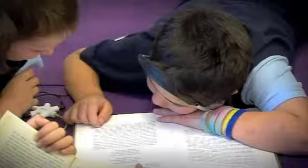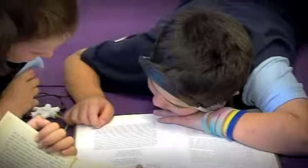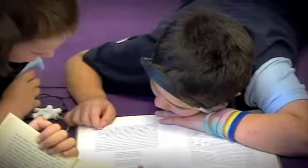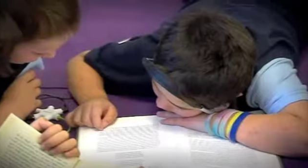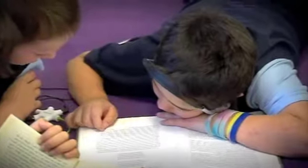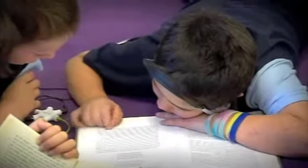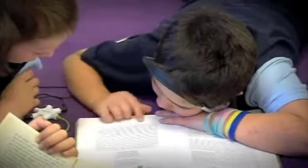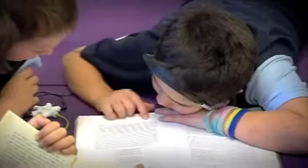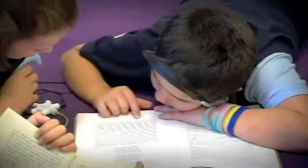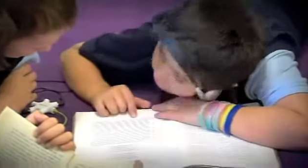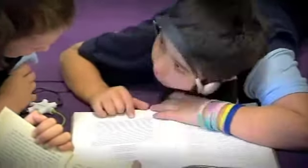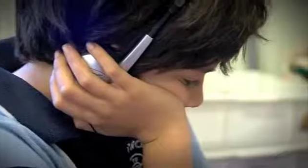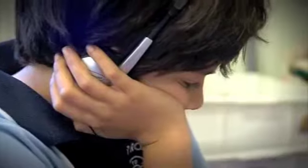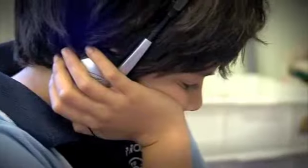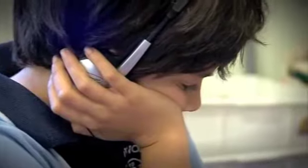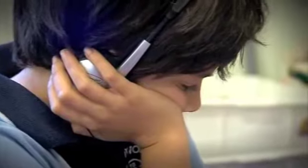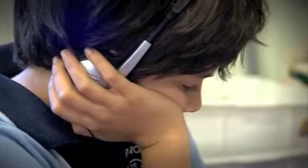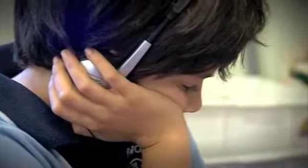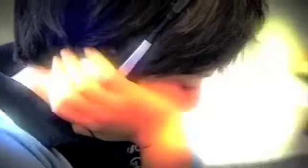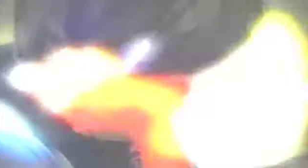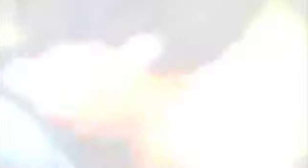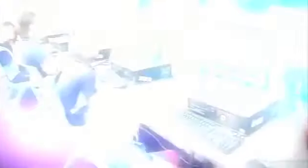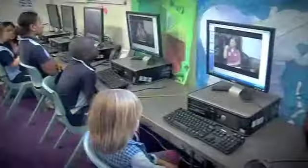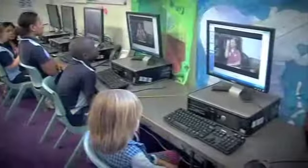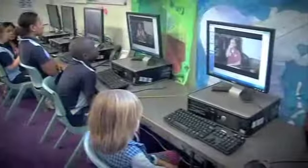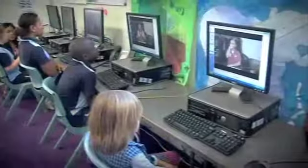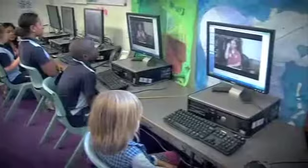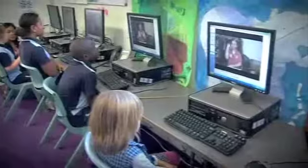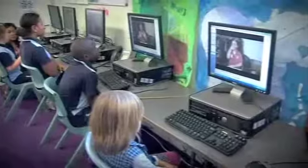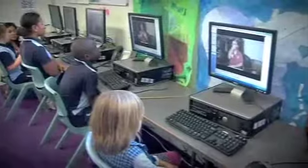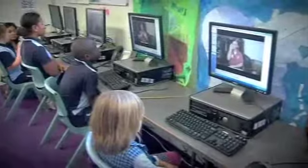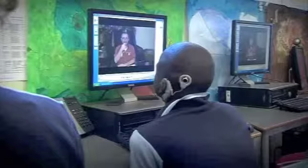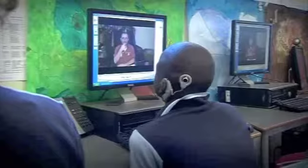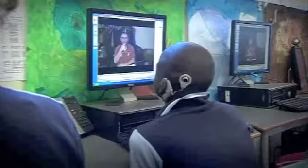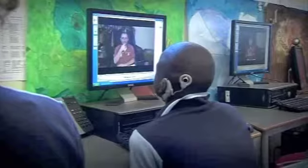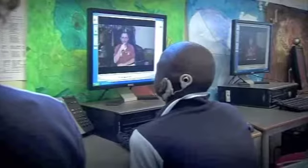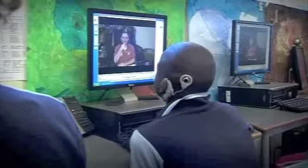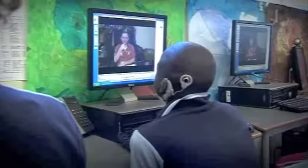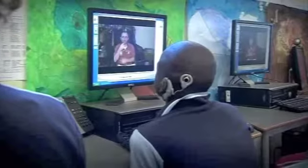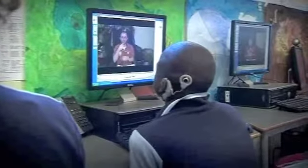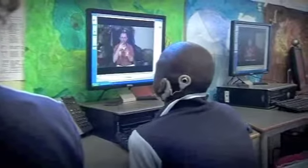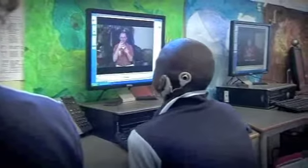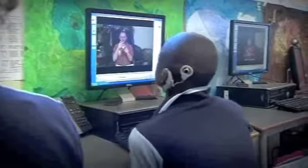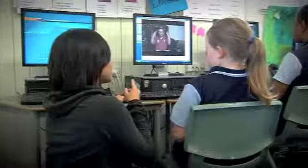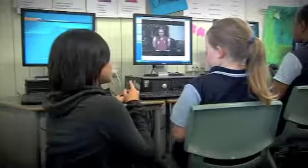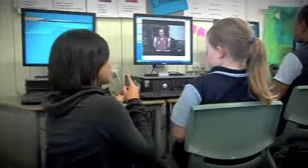to ensure an inclusive education. All students within the school learn how to sign using Auslan,